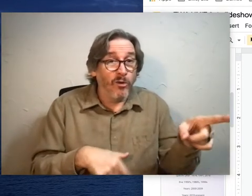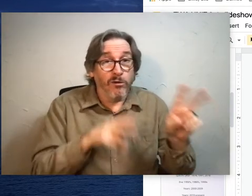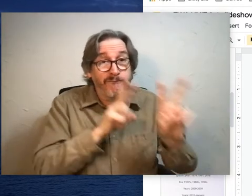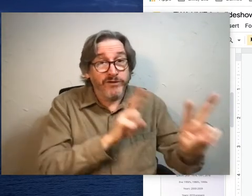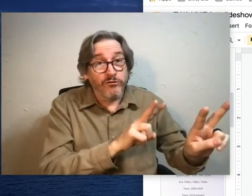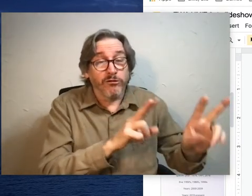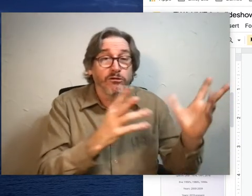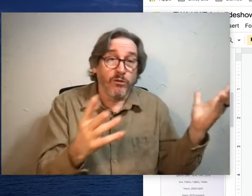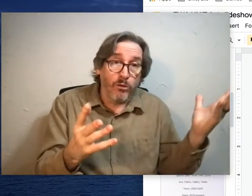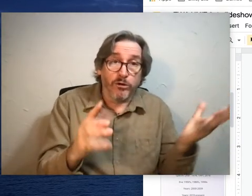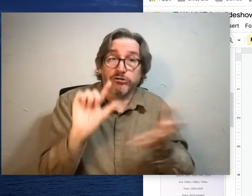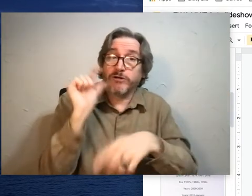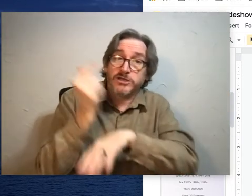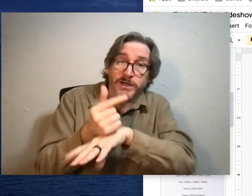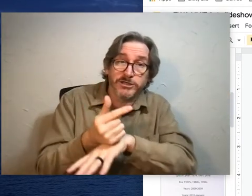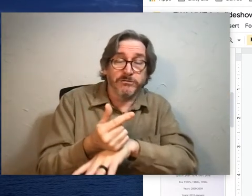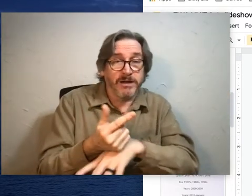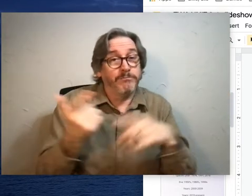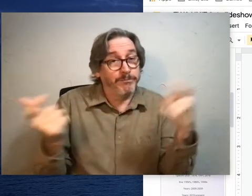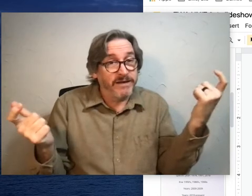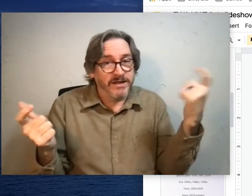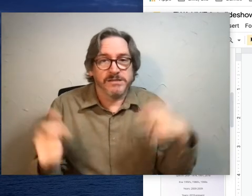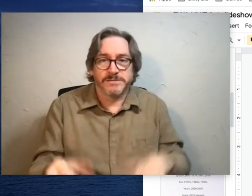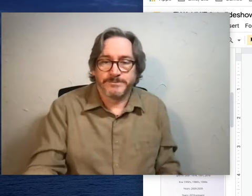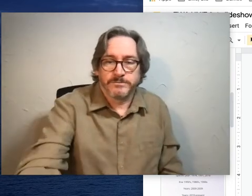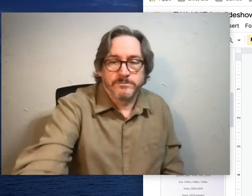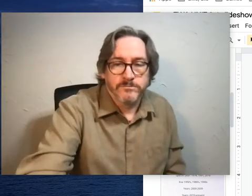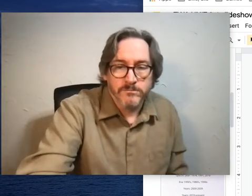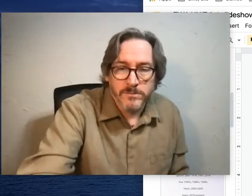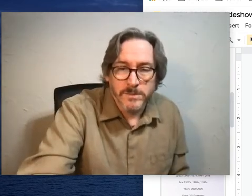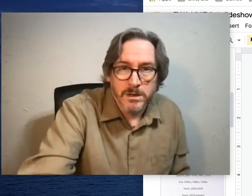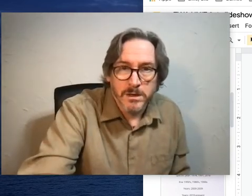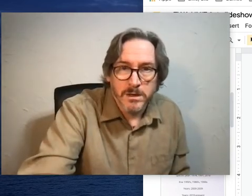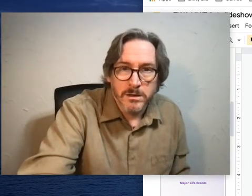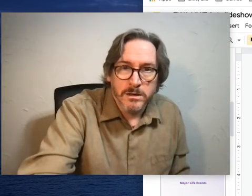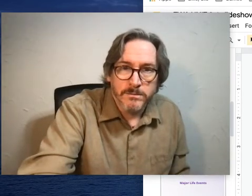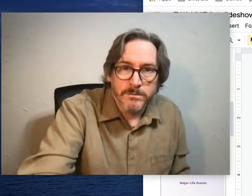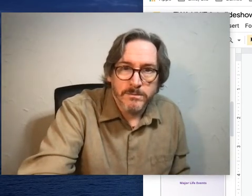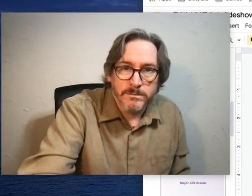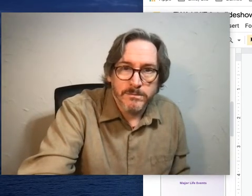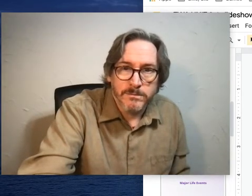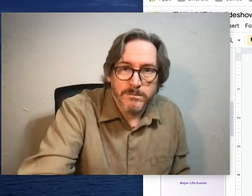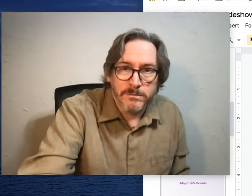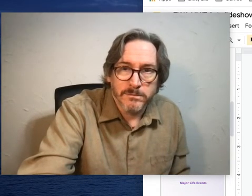wedding or funeral or graduation, right? Big events.